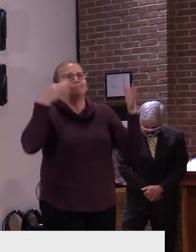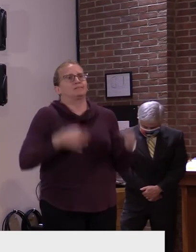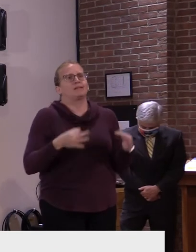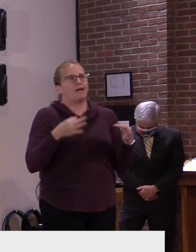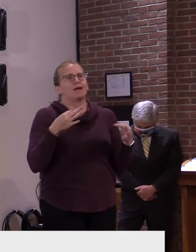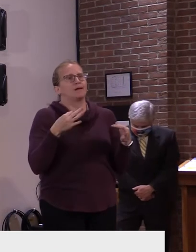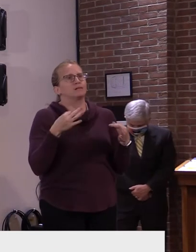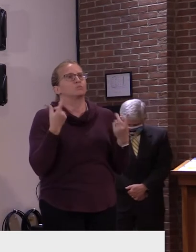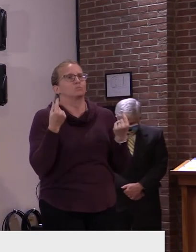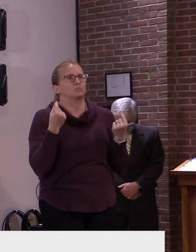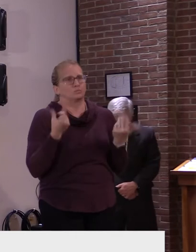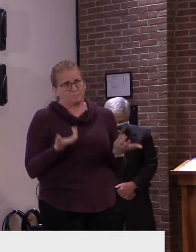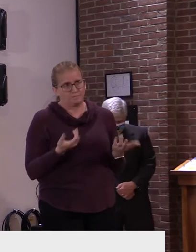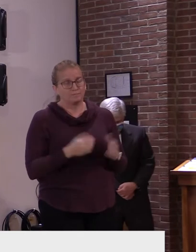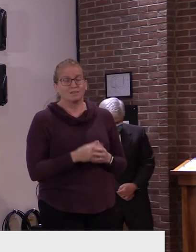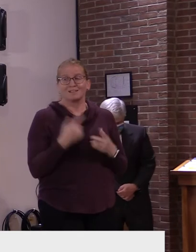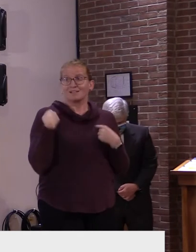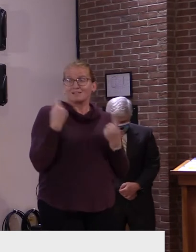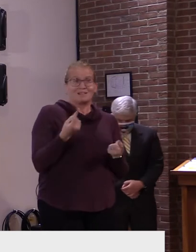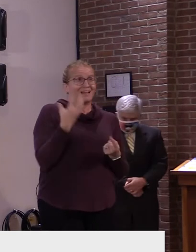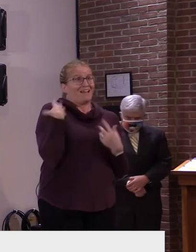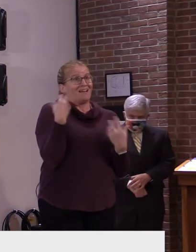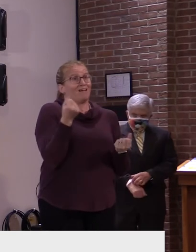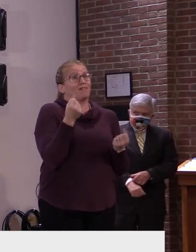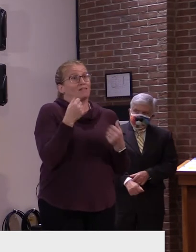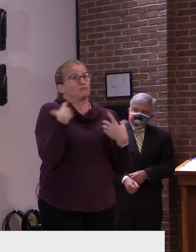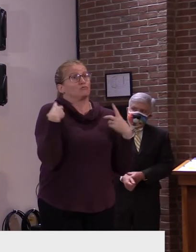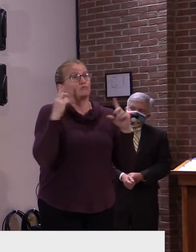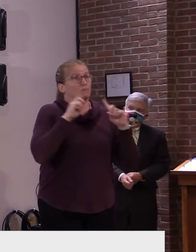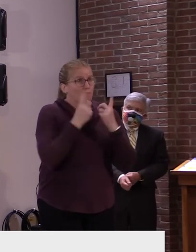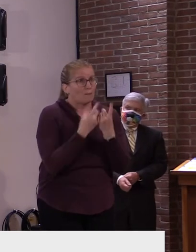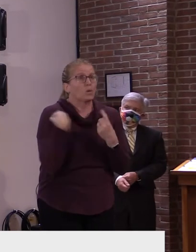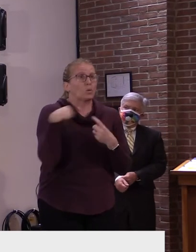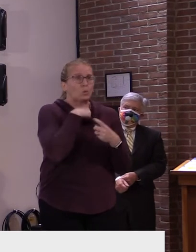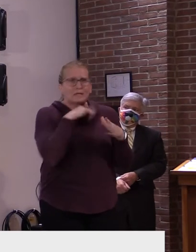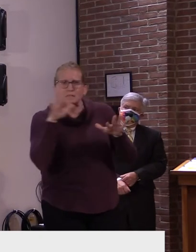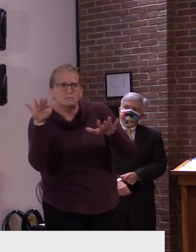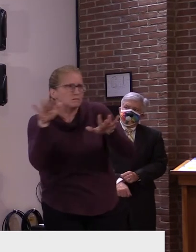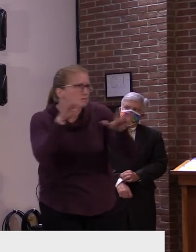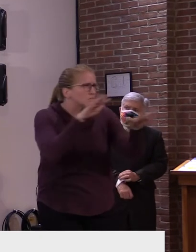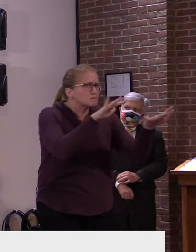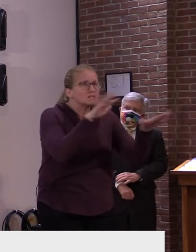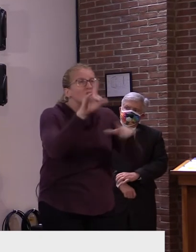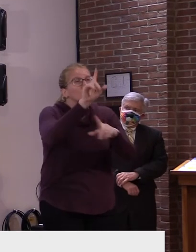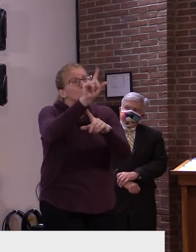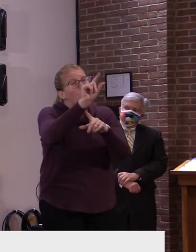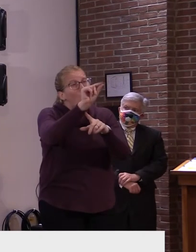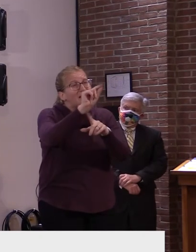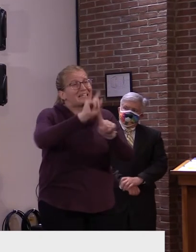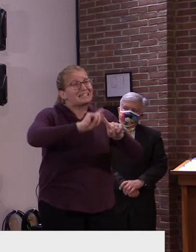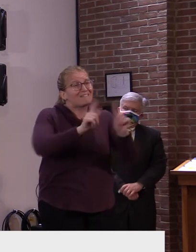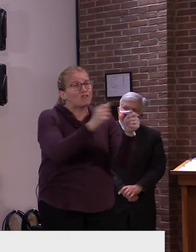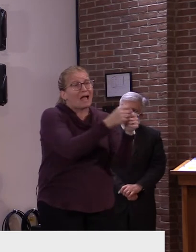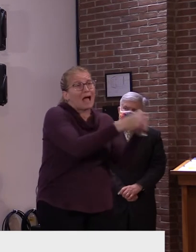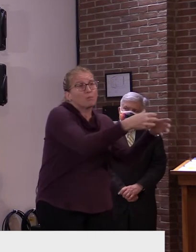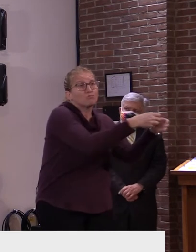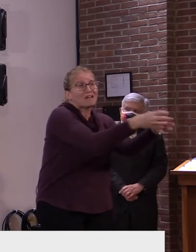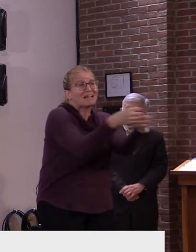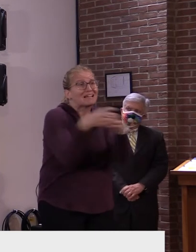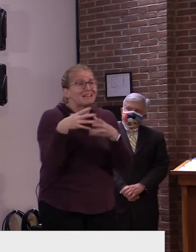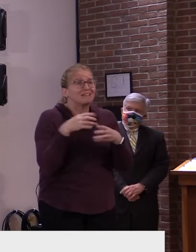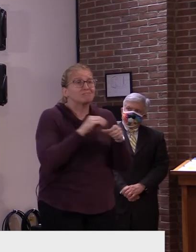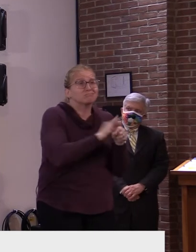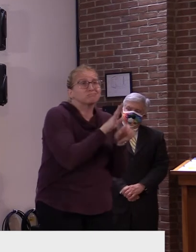department has been responding to and monitoring 20 outbreaks and 63 situations